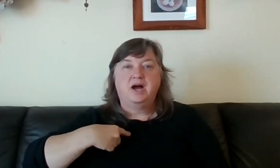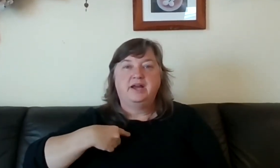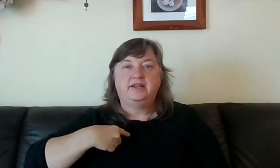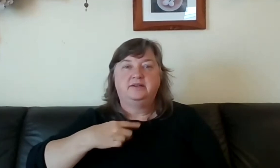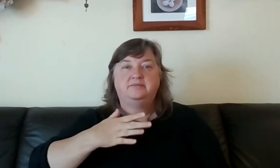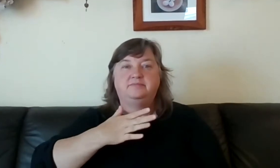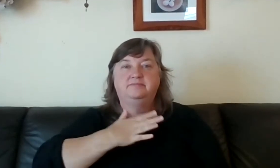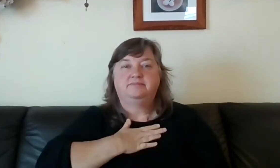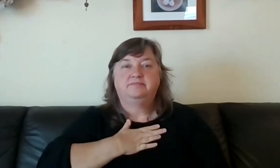Mine.